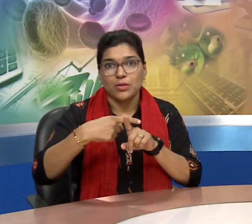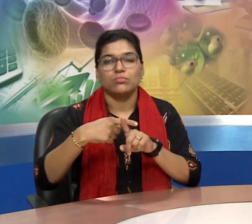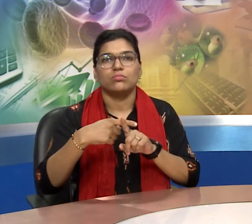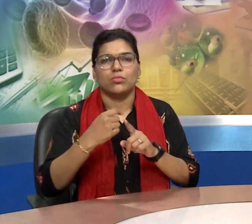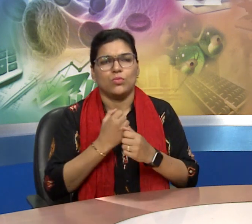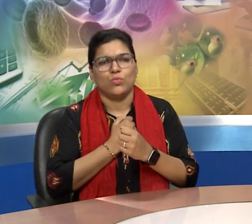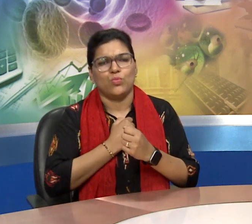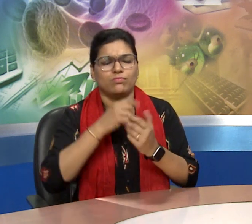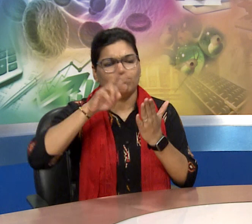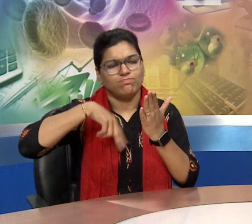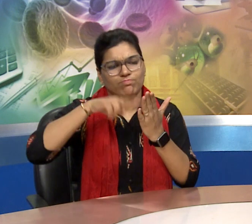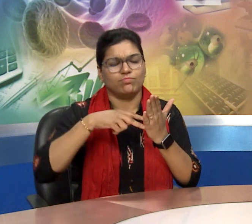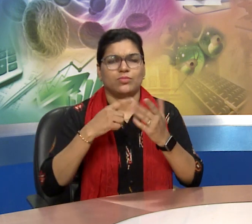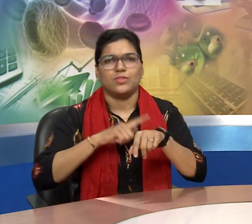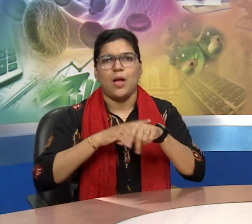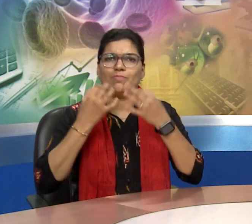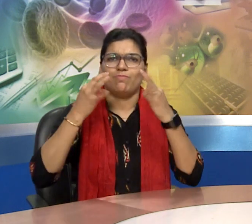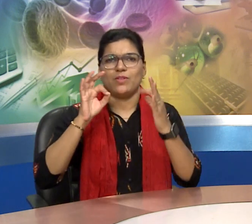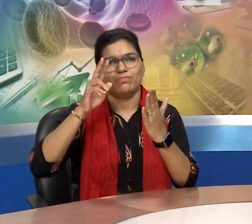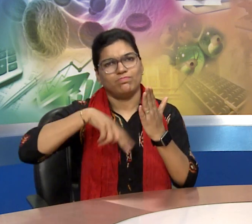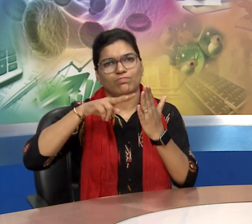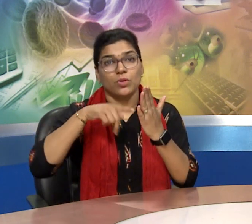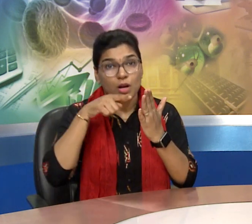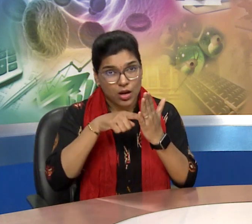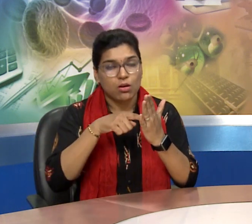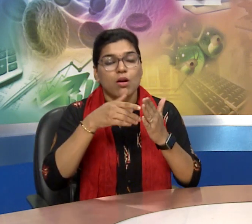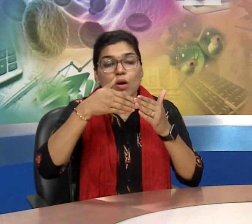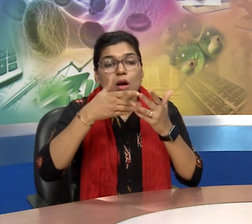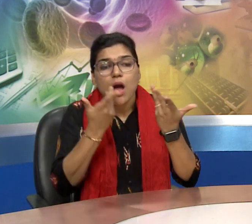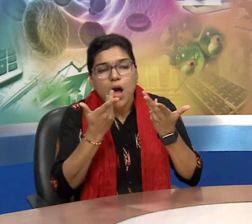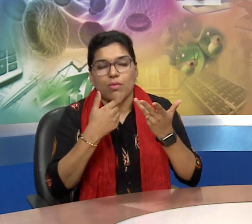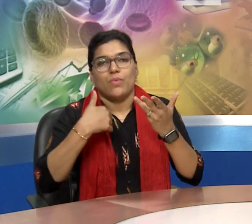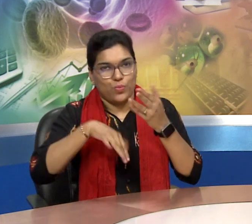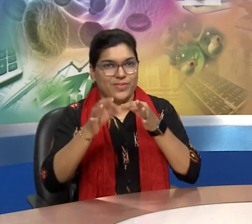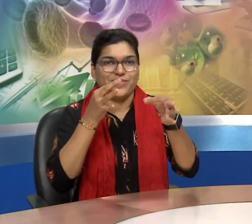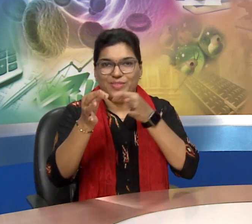in education, culture, and recreation.